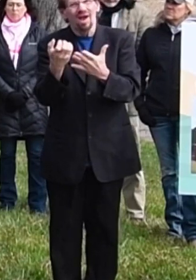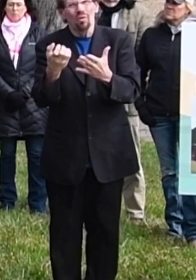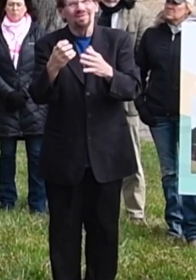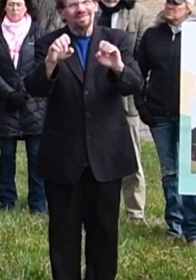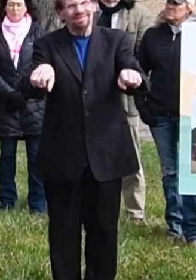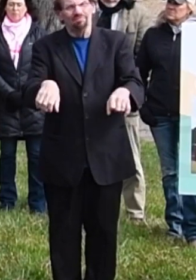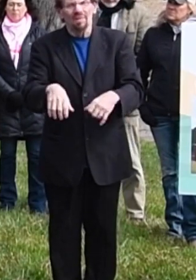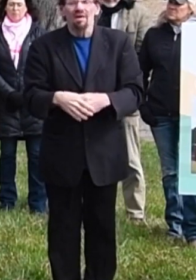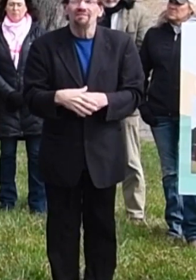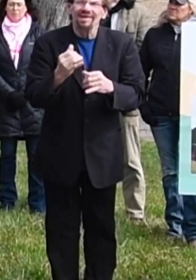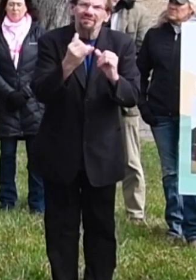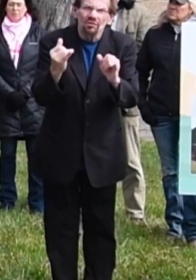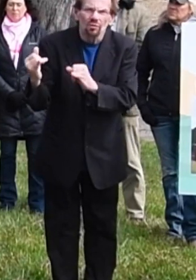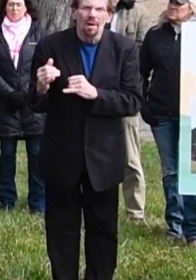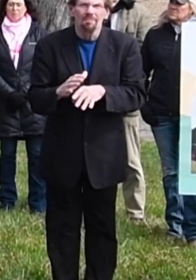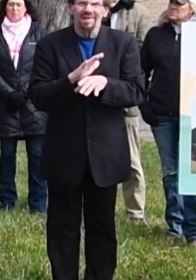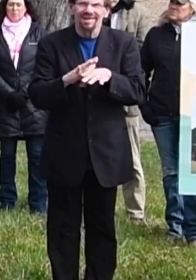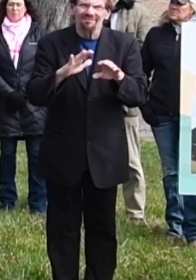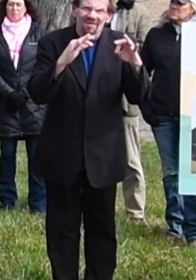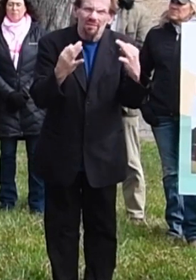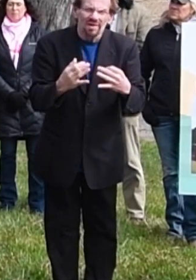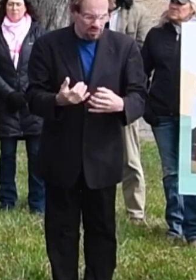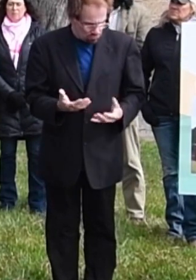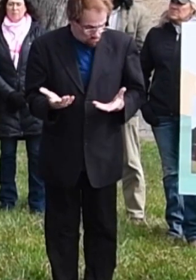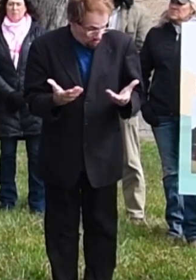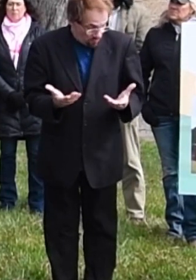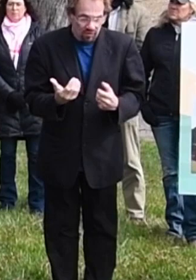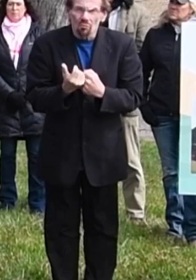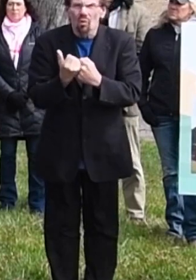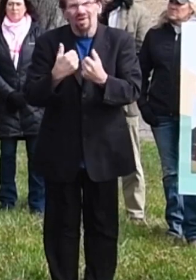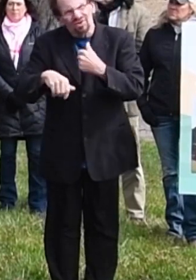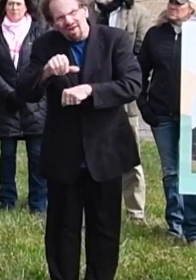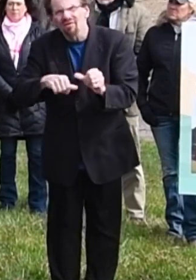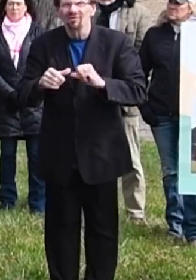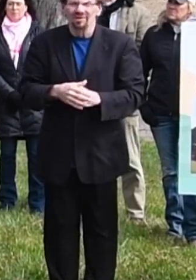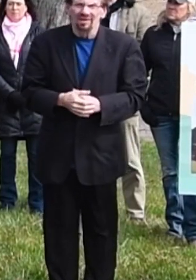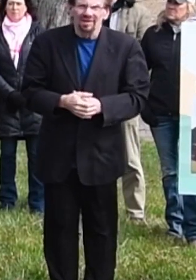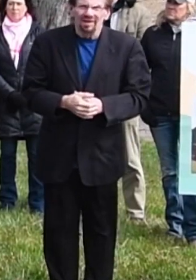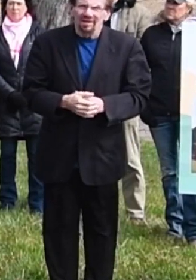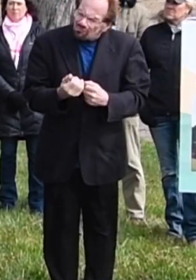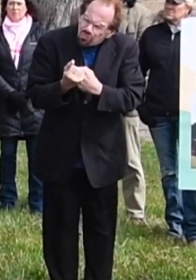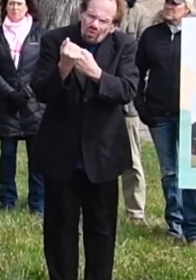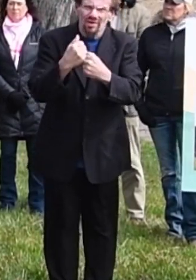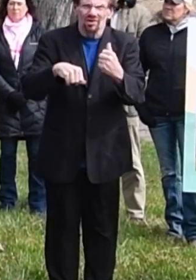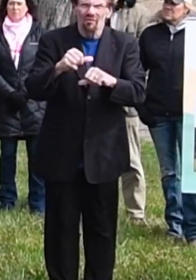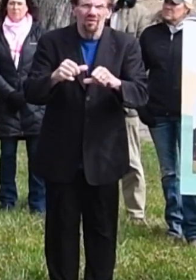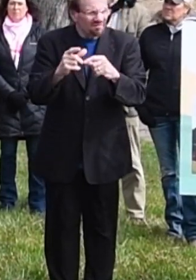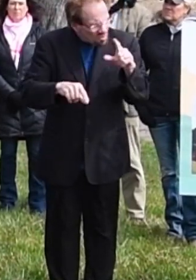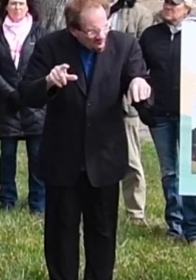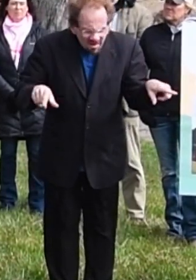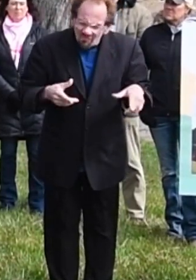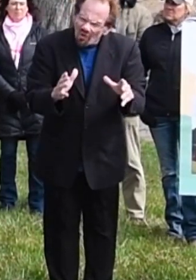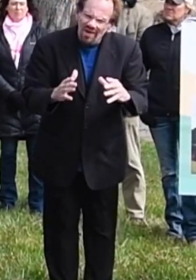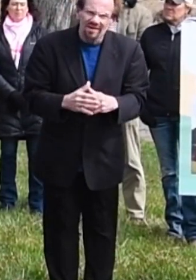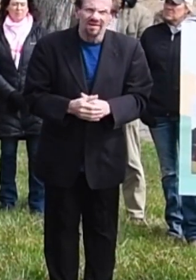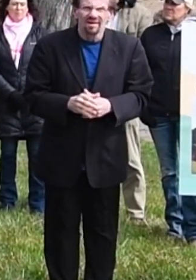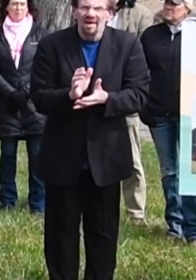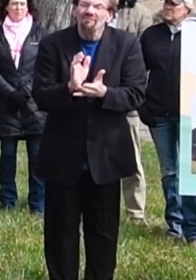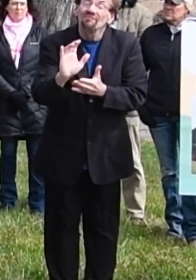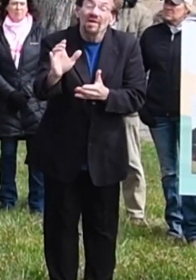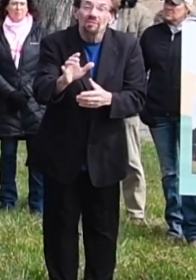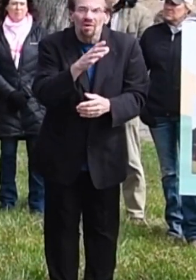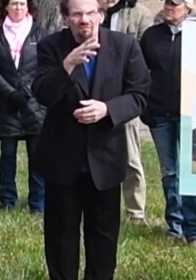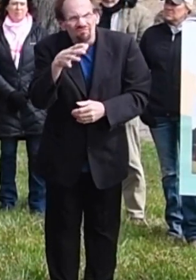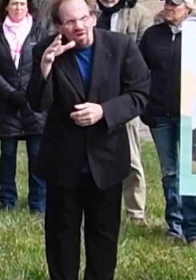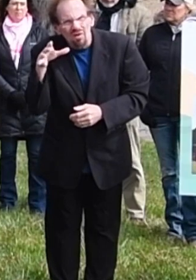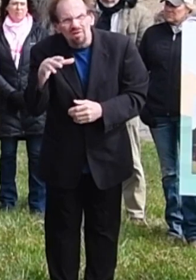individuals, families, and businesses that serve and support each other in a myriad of ways. Investments in our farms